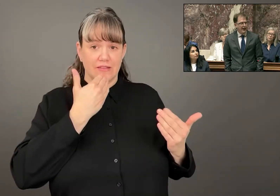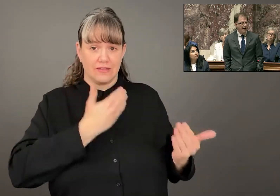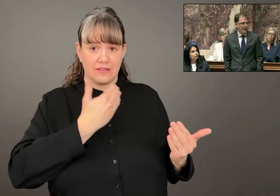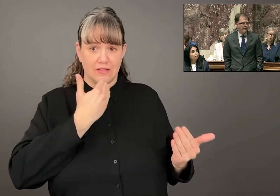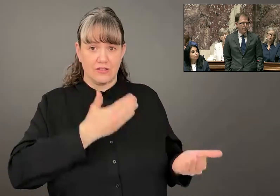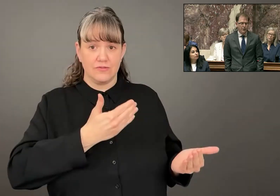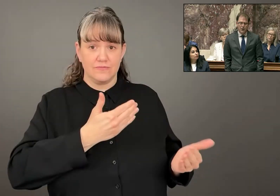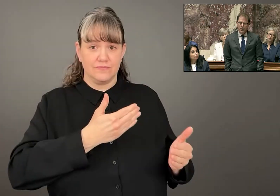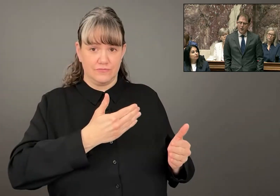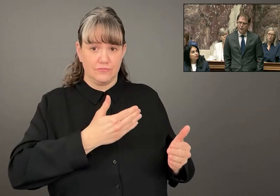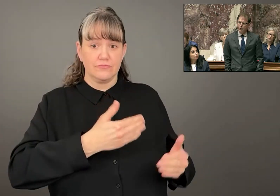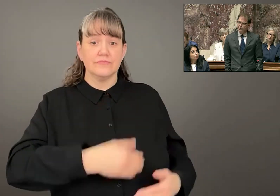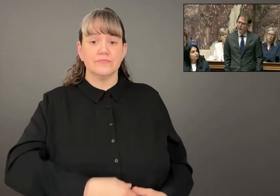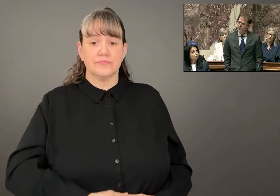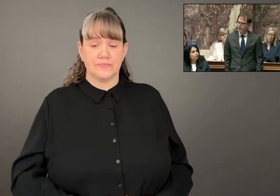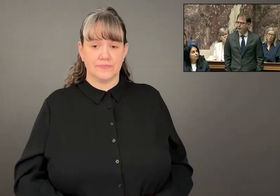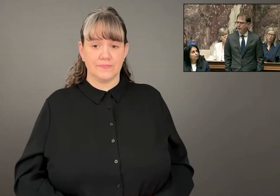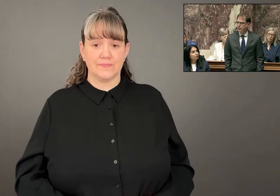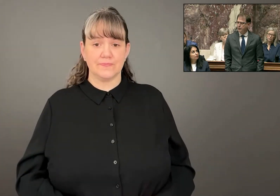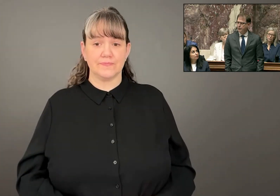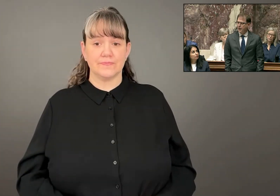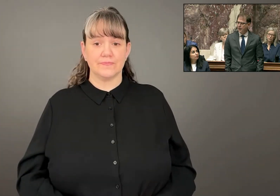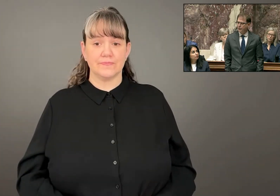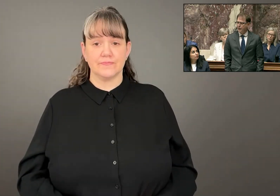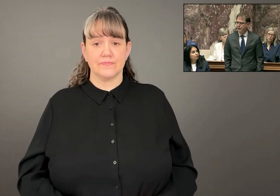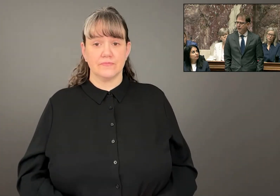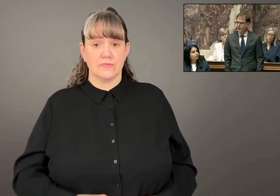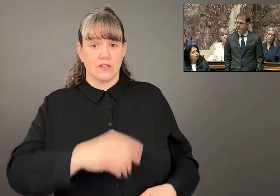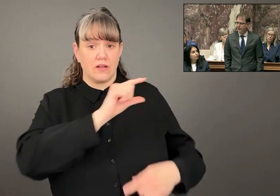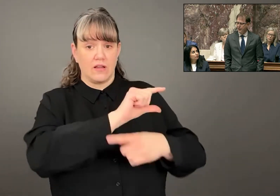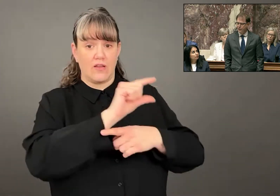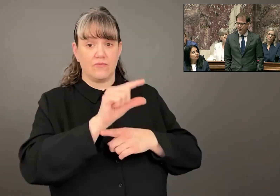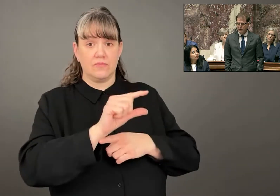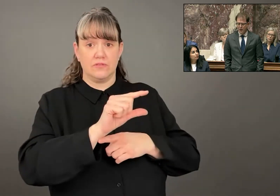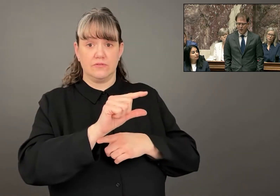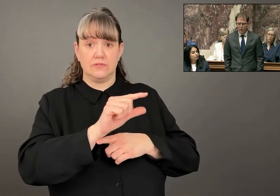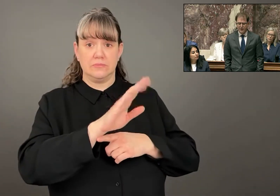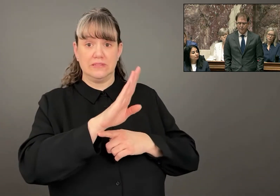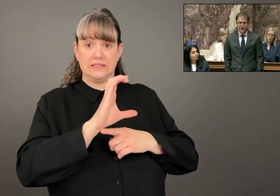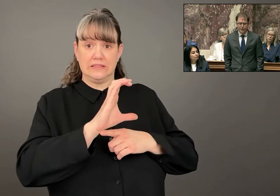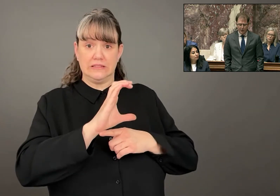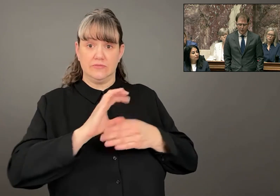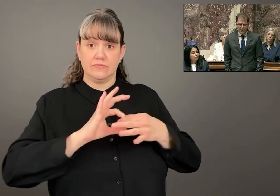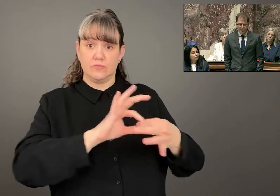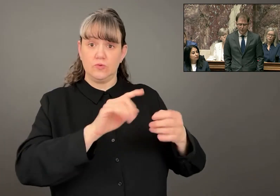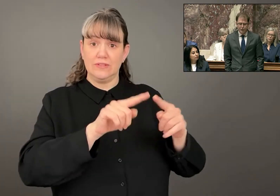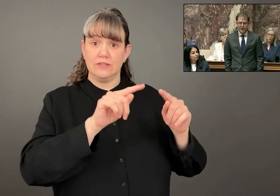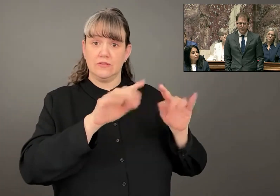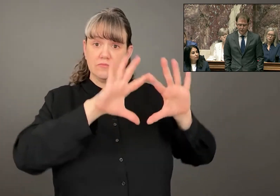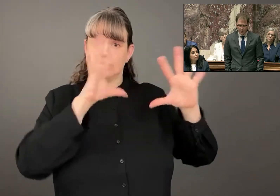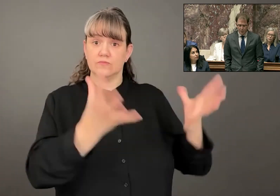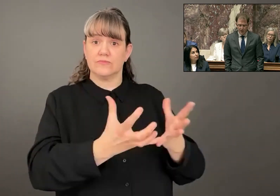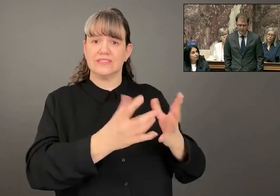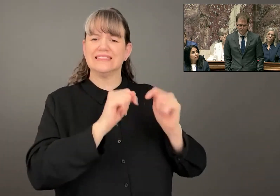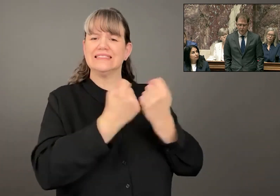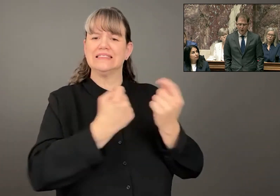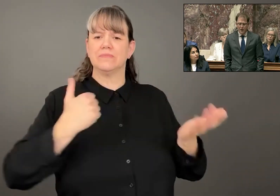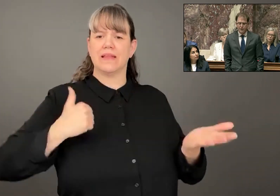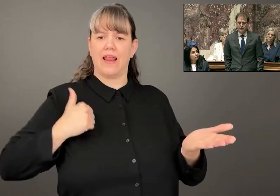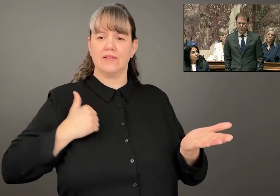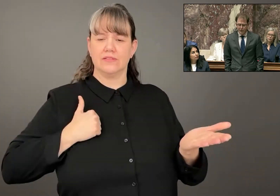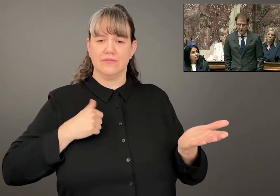Team Canada effort to respond to tariffs in the United States. One that builds our province, strengthens our